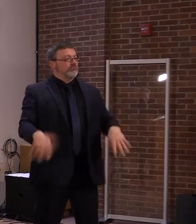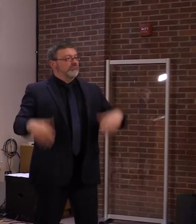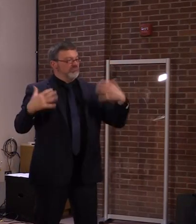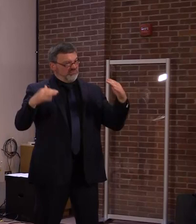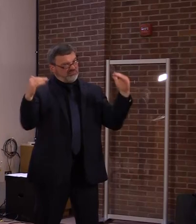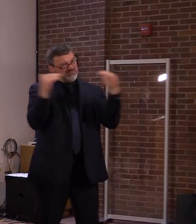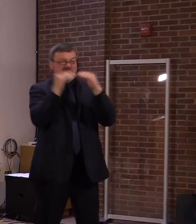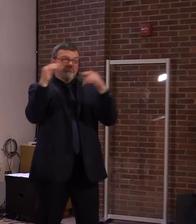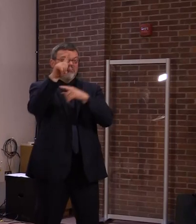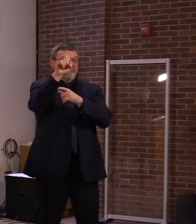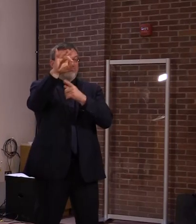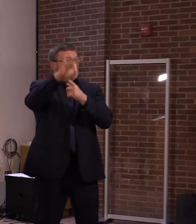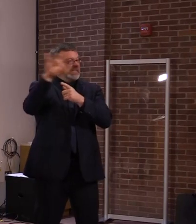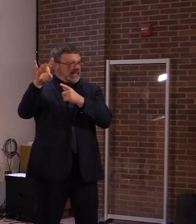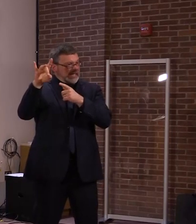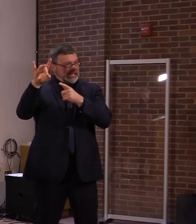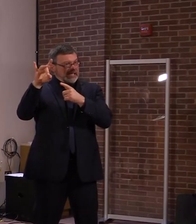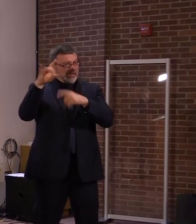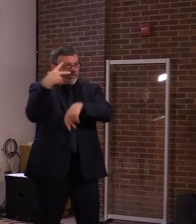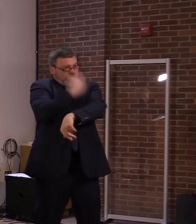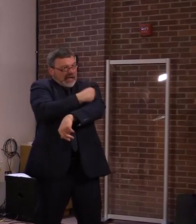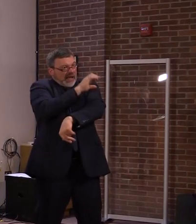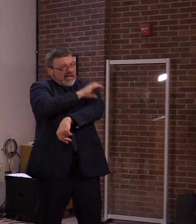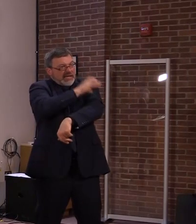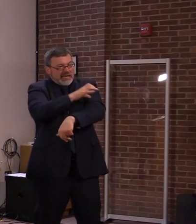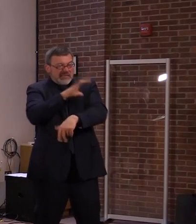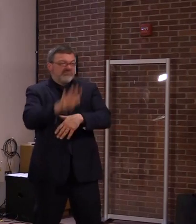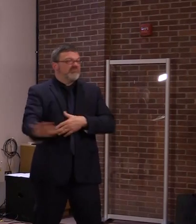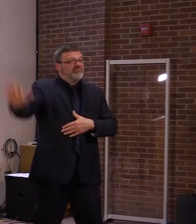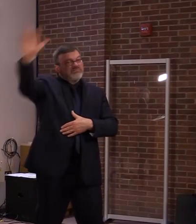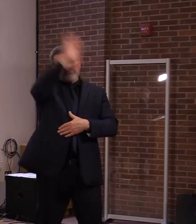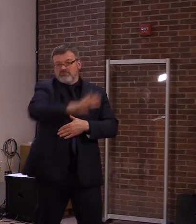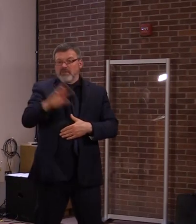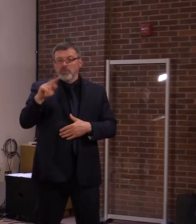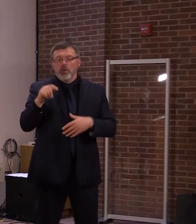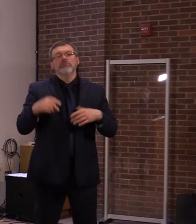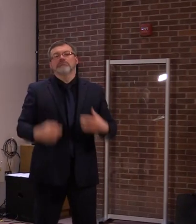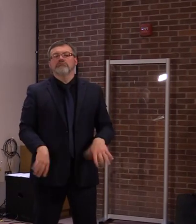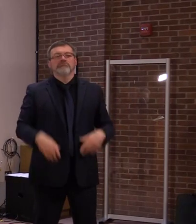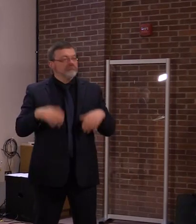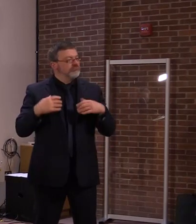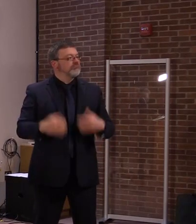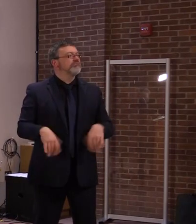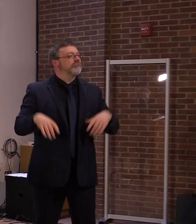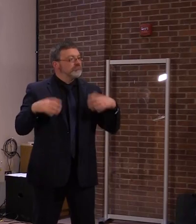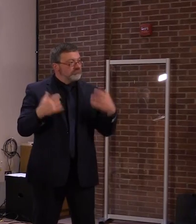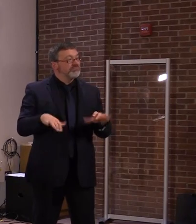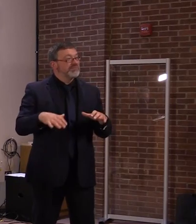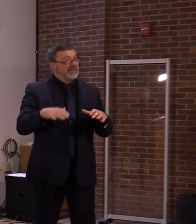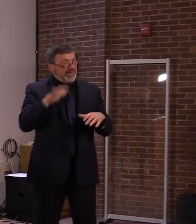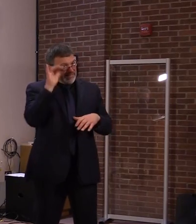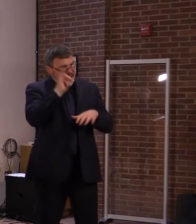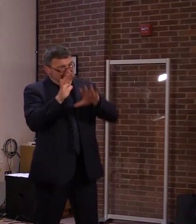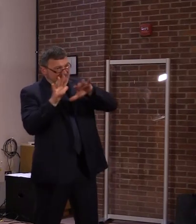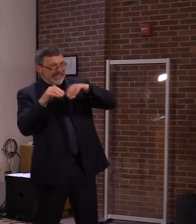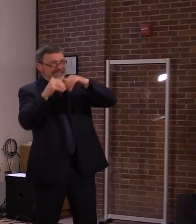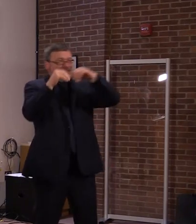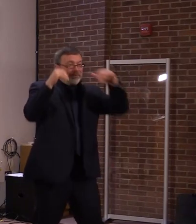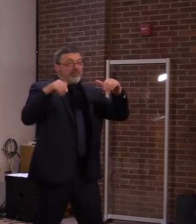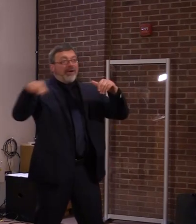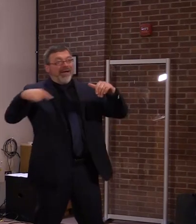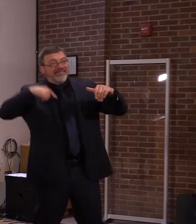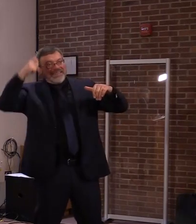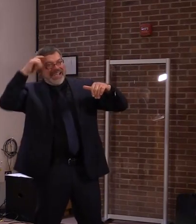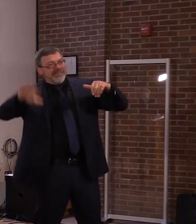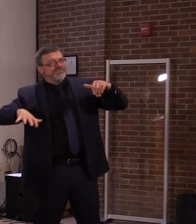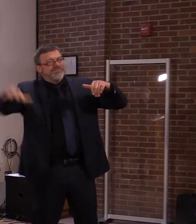clinics operating. These clinics are in addition to our regular state-run clinics, and many pharmacies are now offering